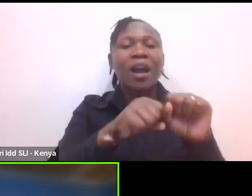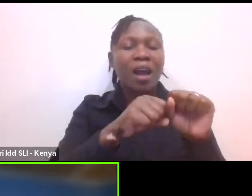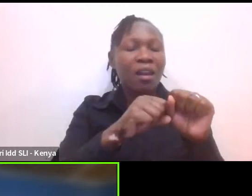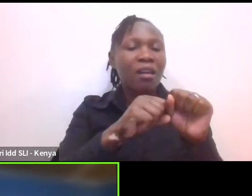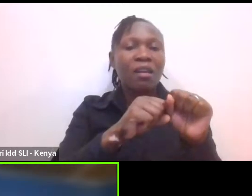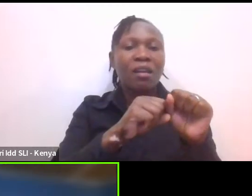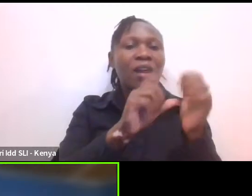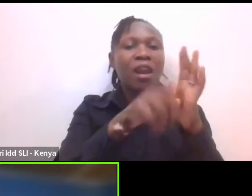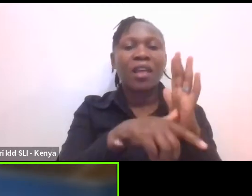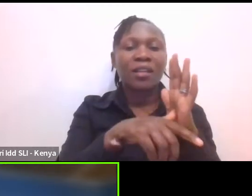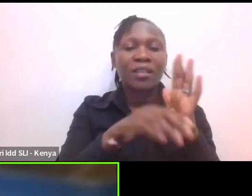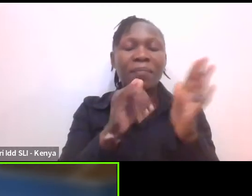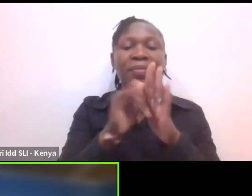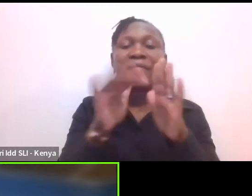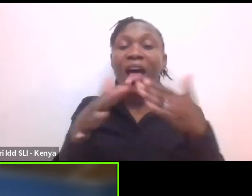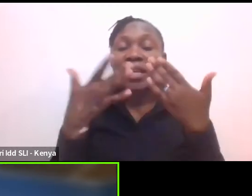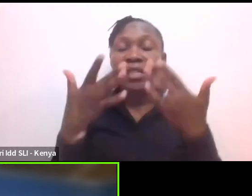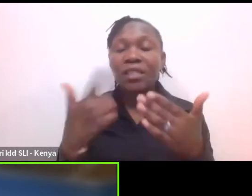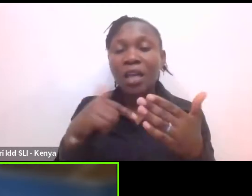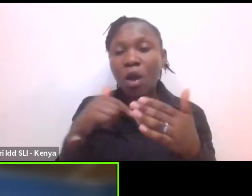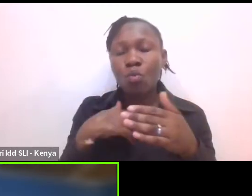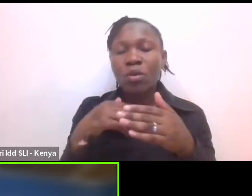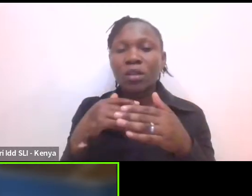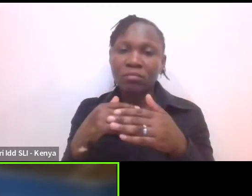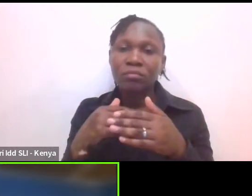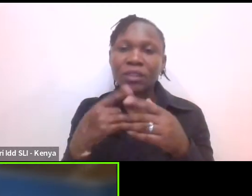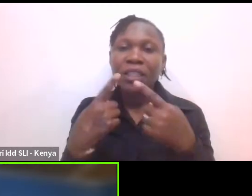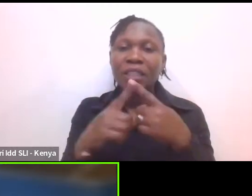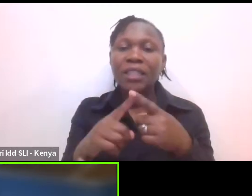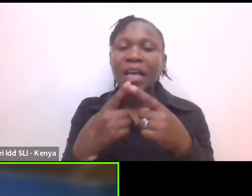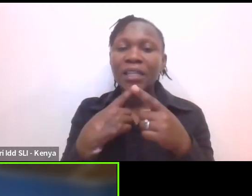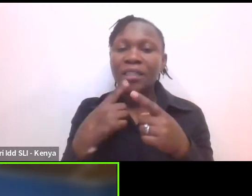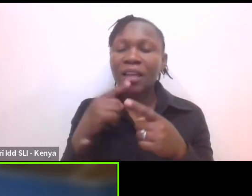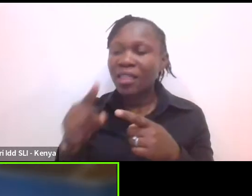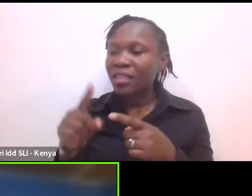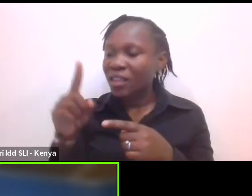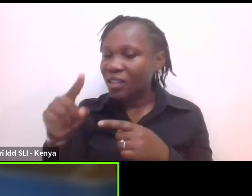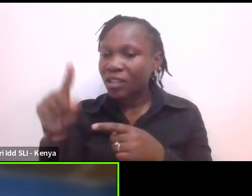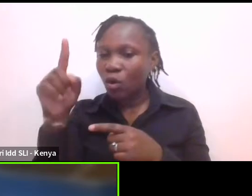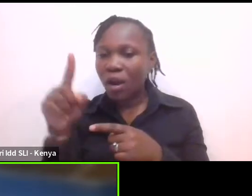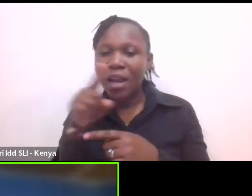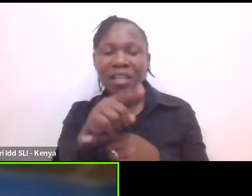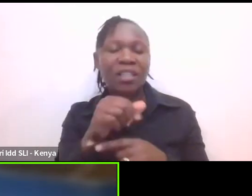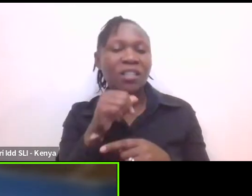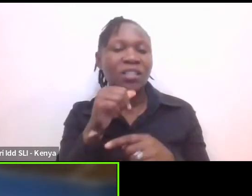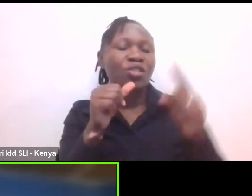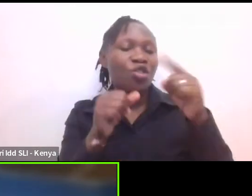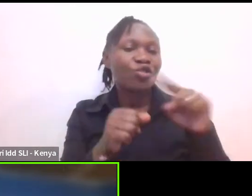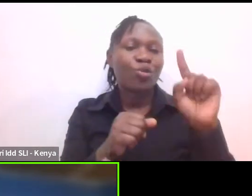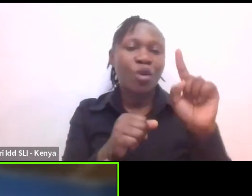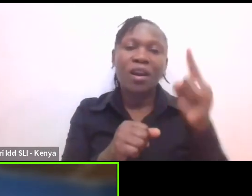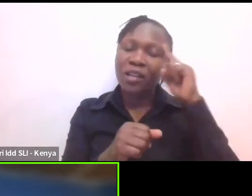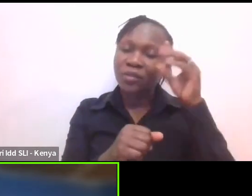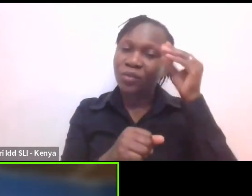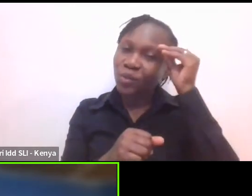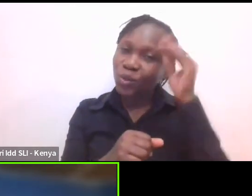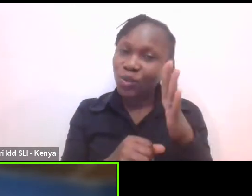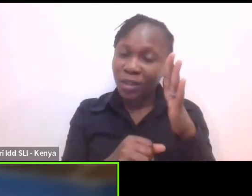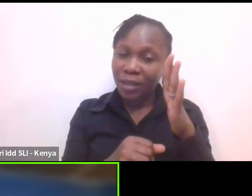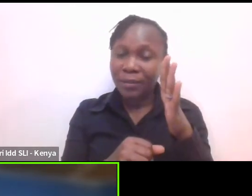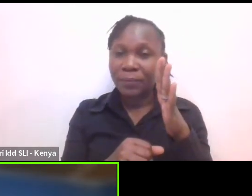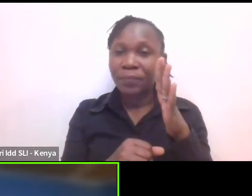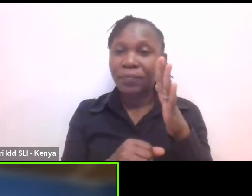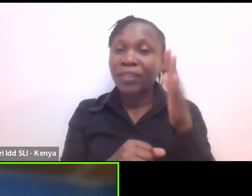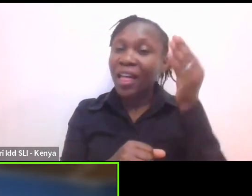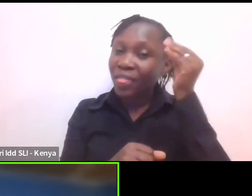that's where we start getting into that. This is not appropriate for this student because you know, they're learning the